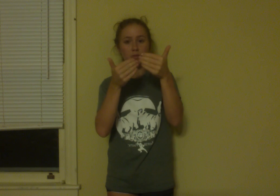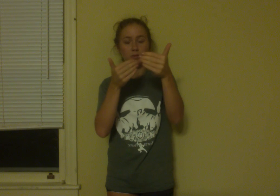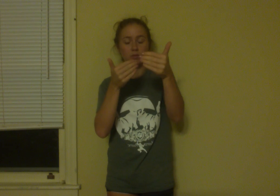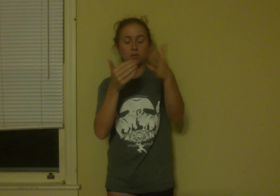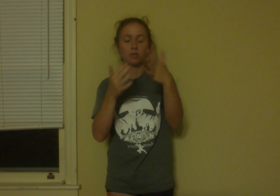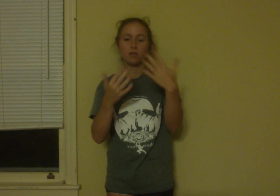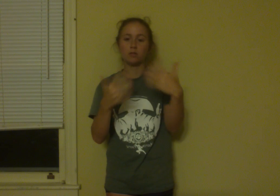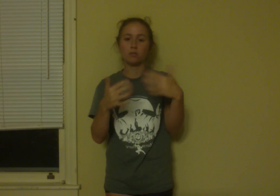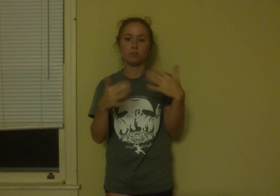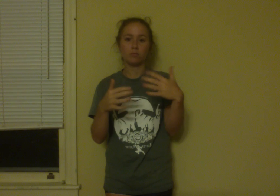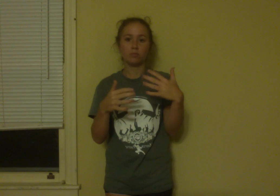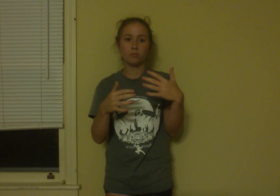means is it over.